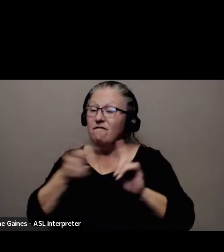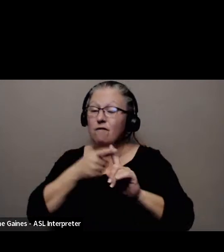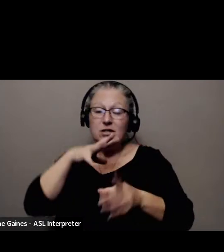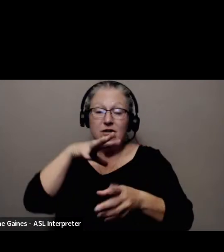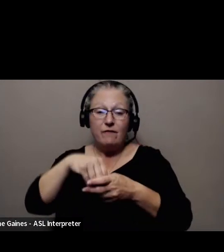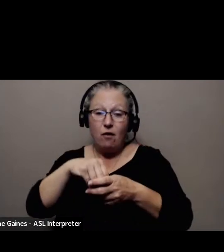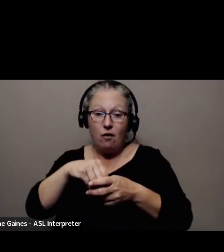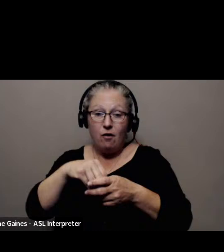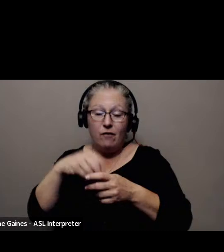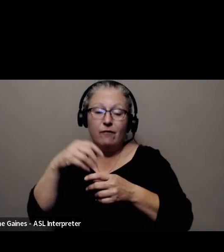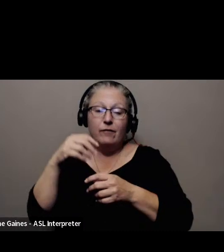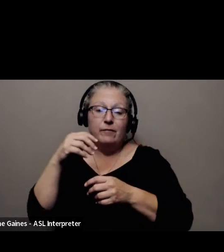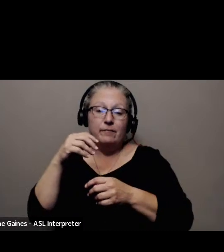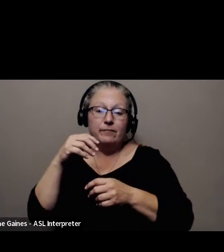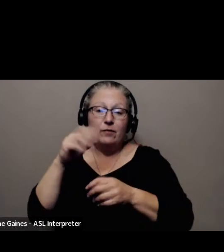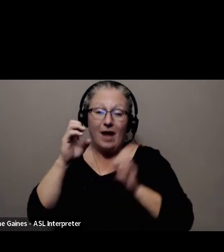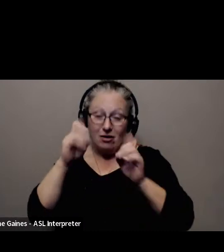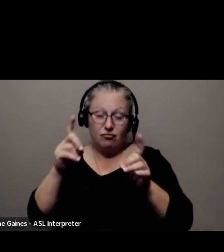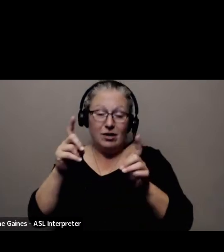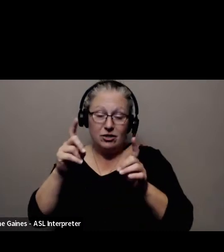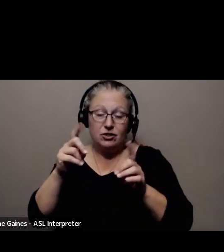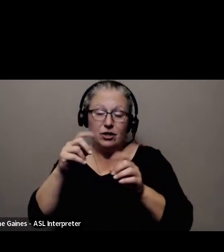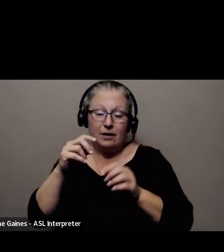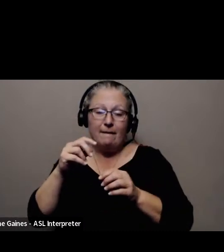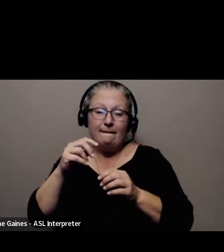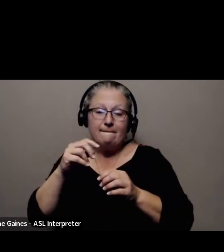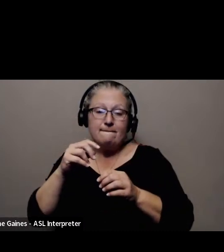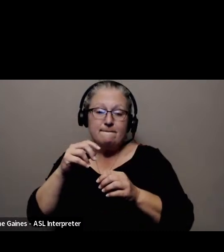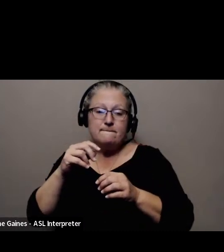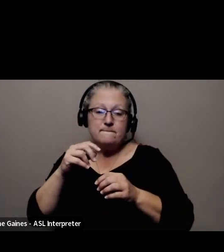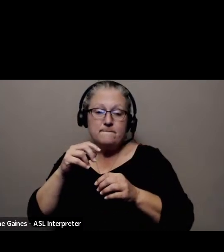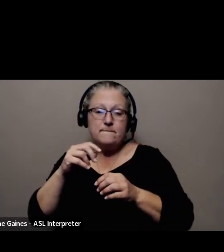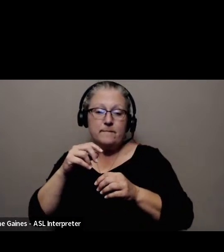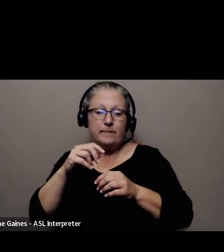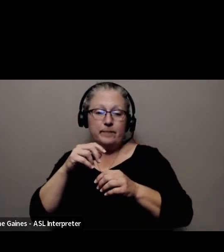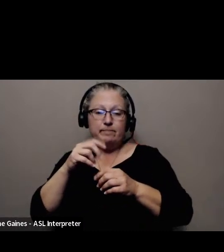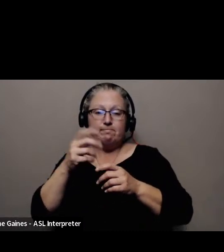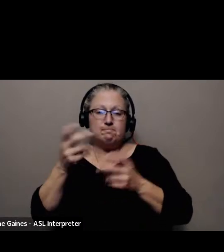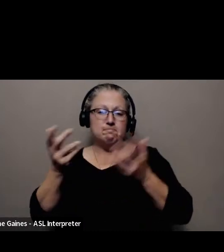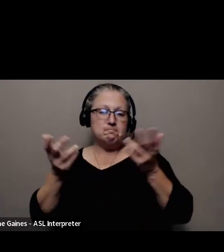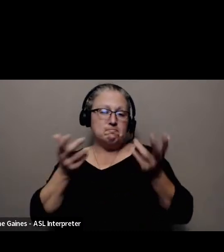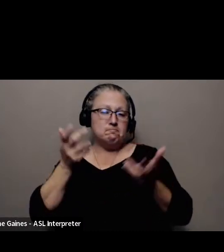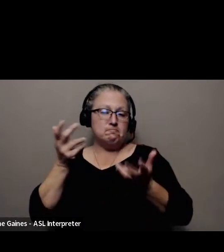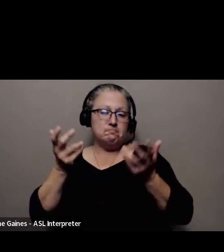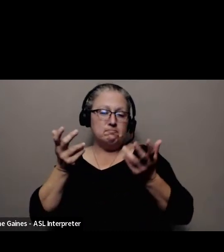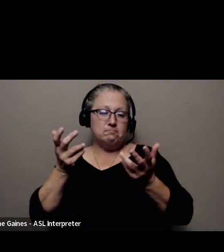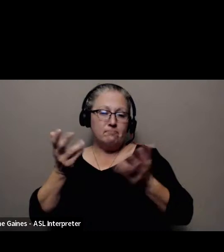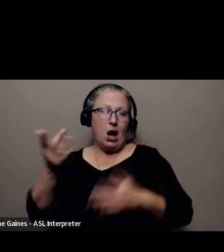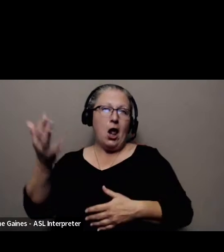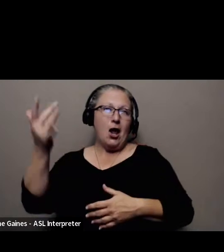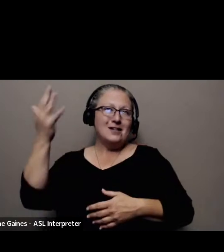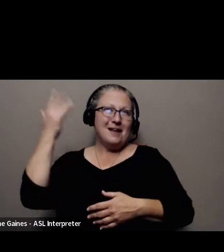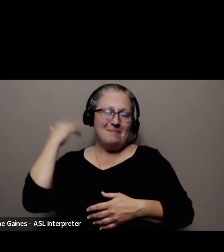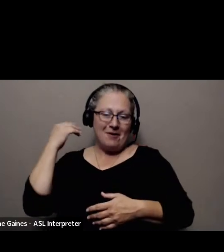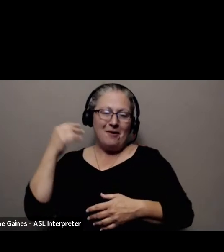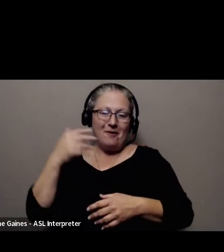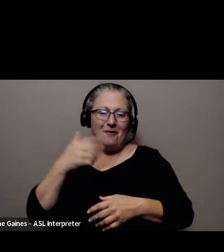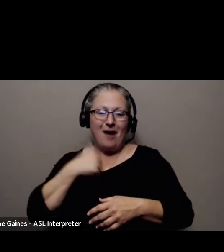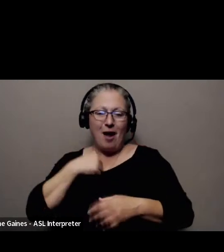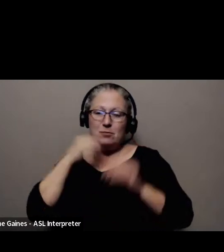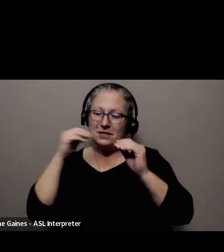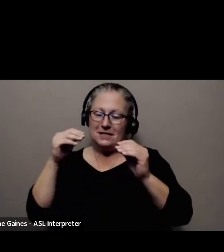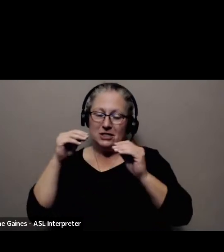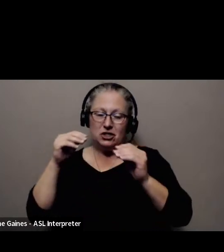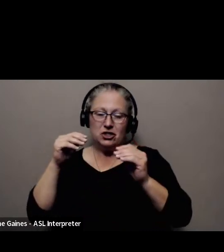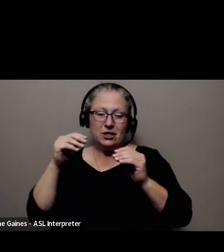involved with education, it was a long time ago, and I was